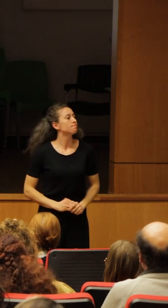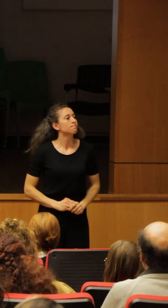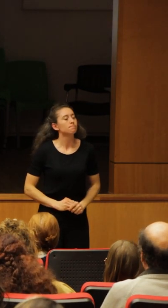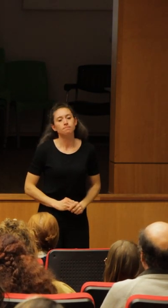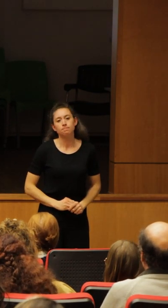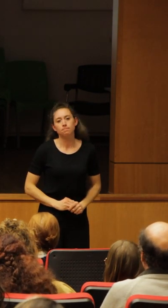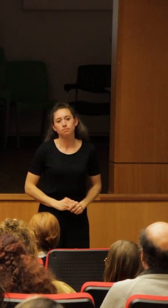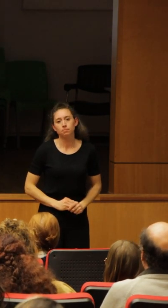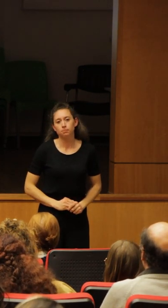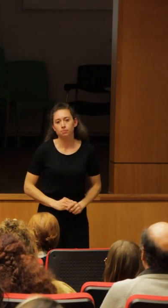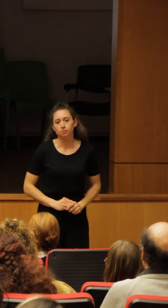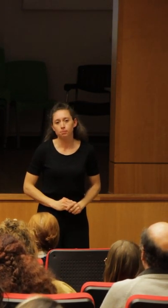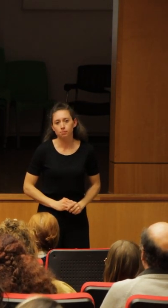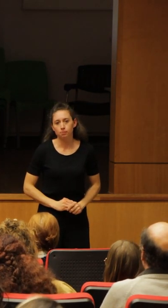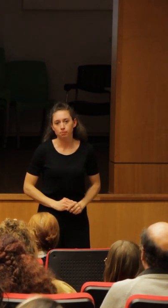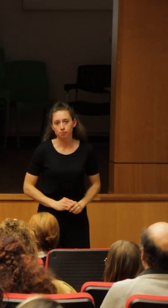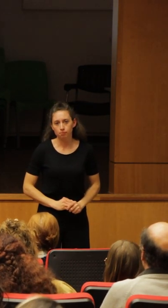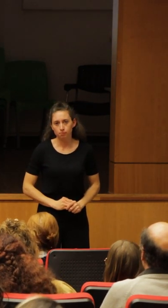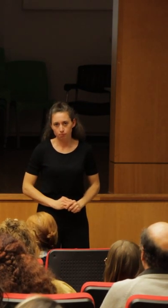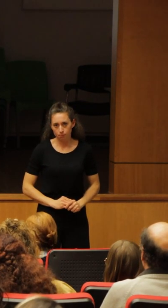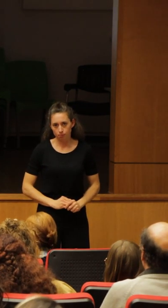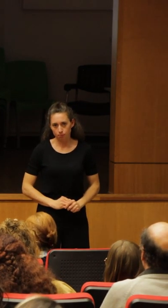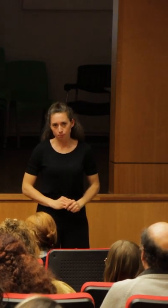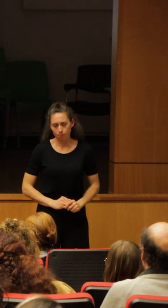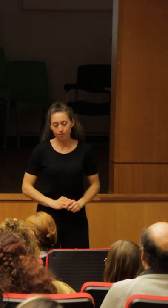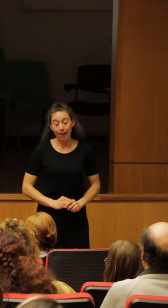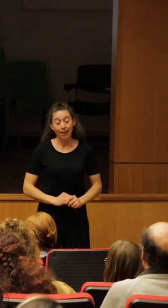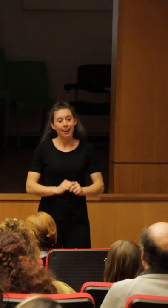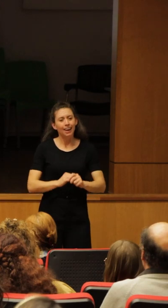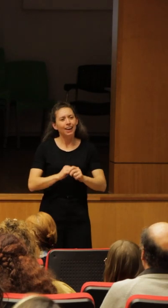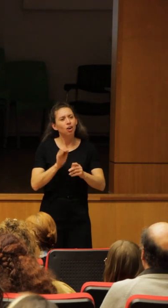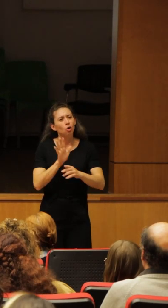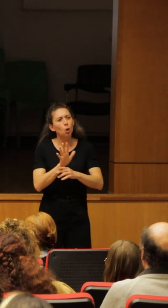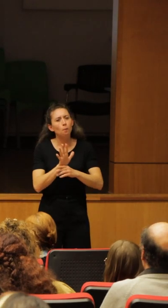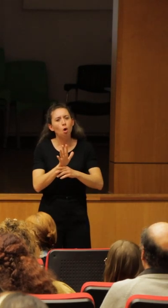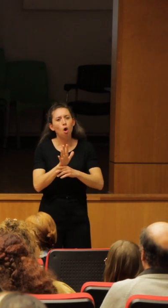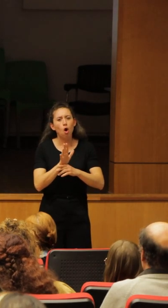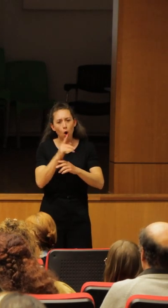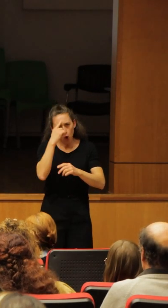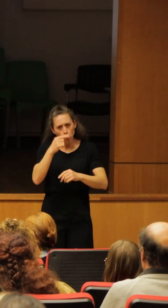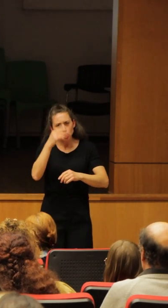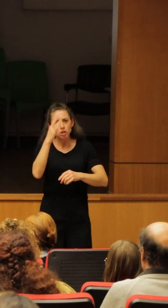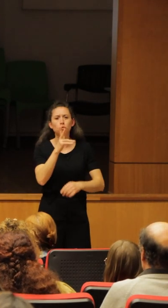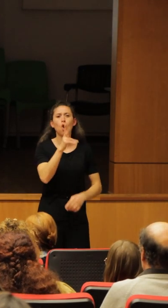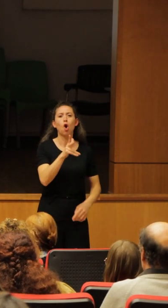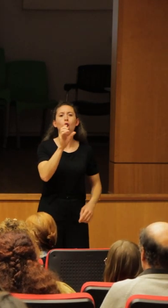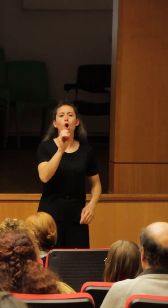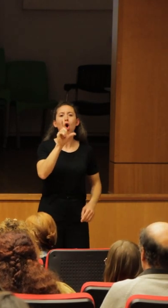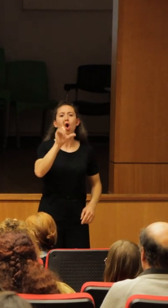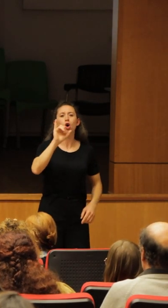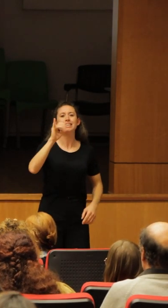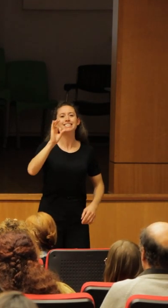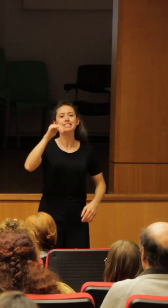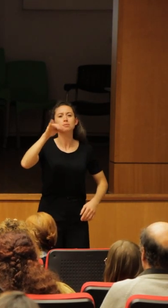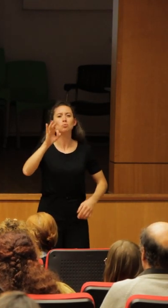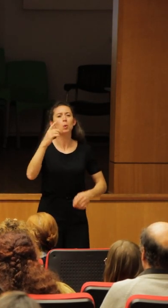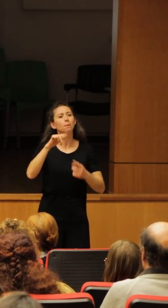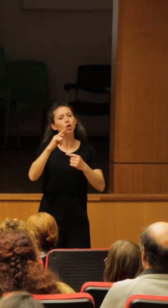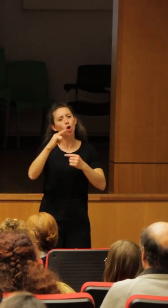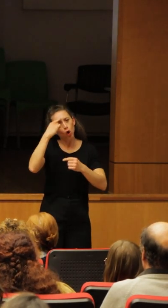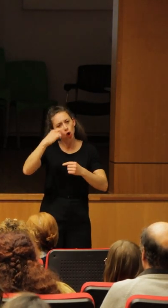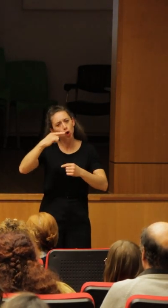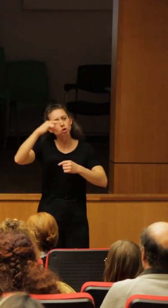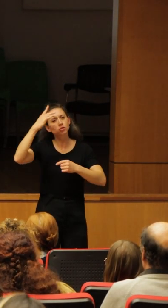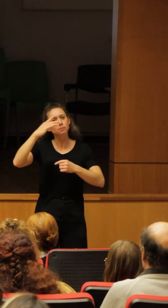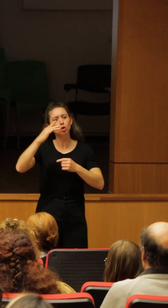me oneness got much more spiritual element in it. Está cerca del término holístico, pero es más espiritual. And